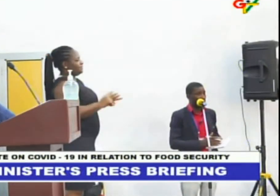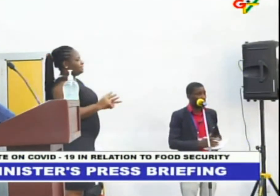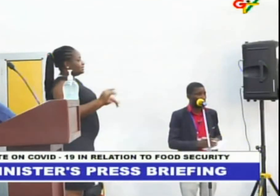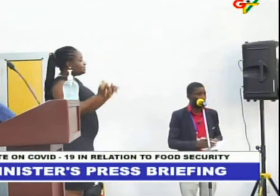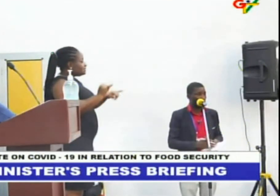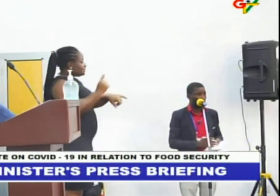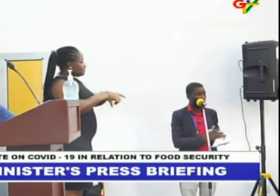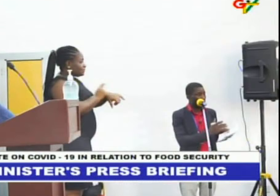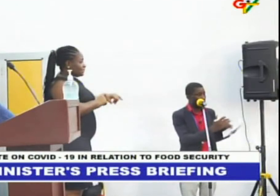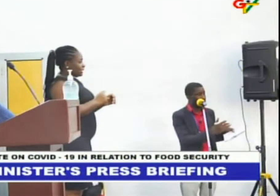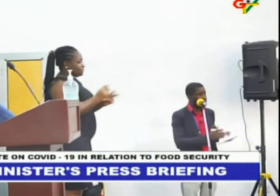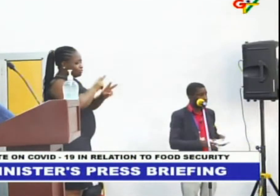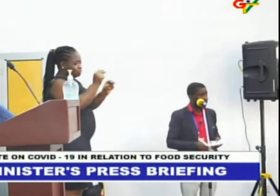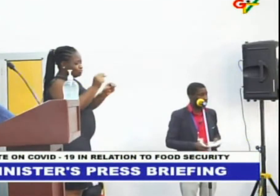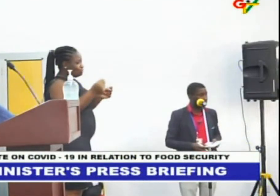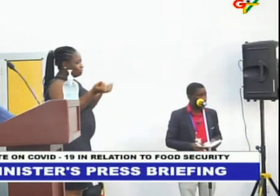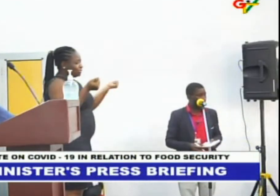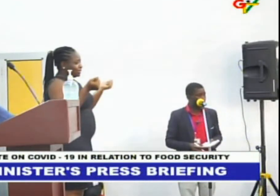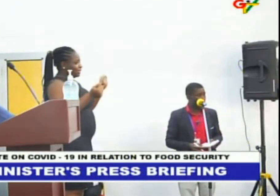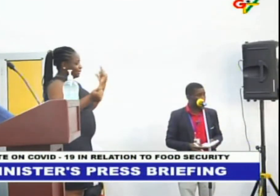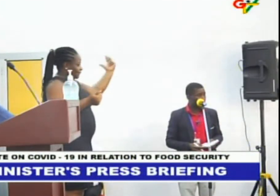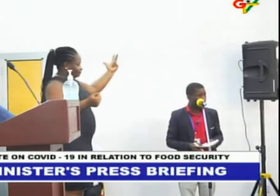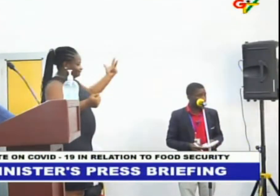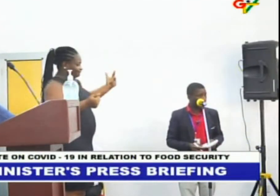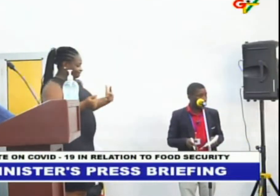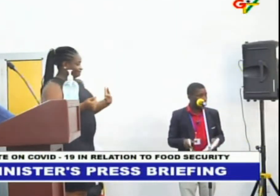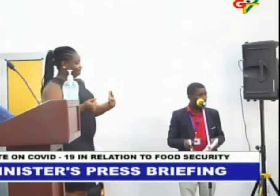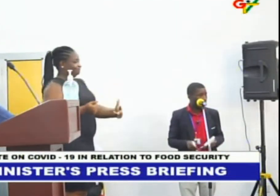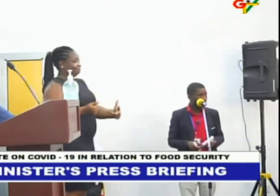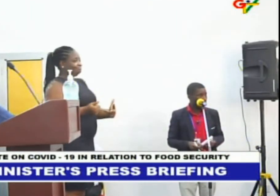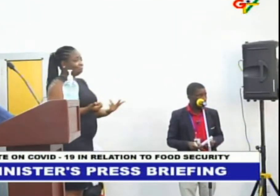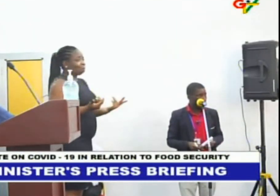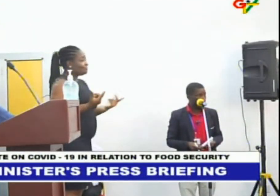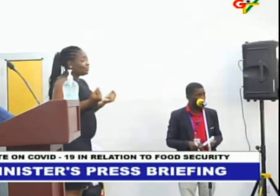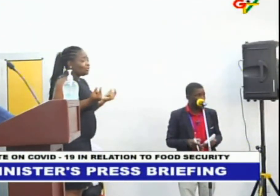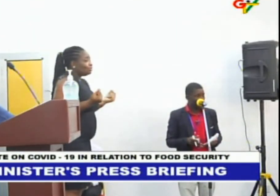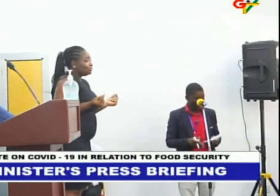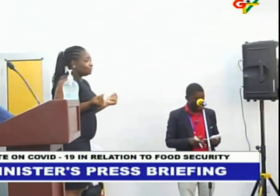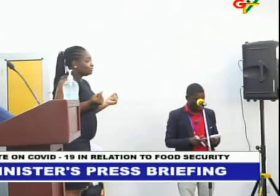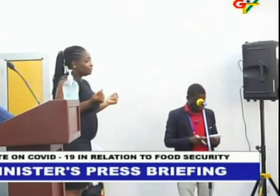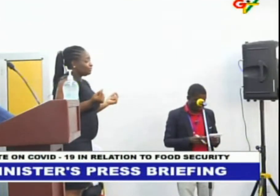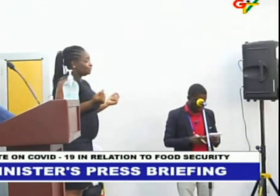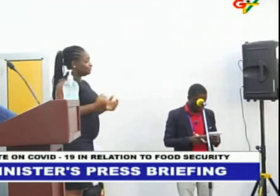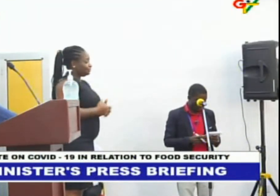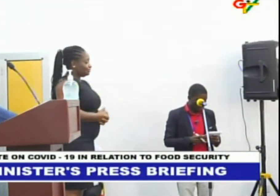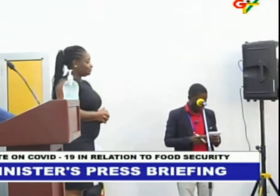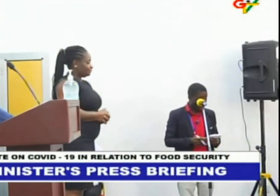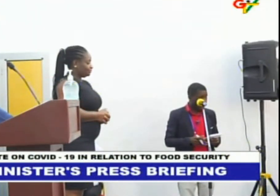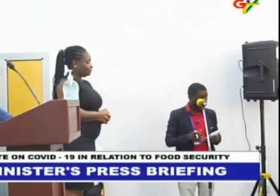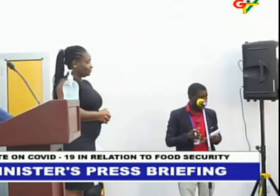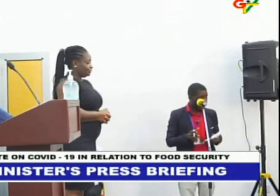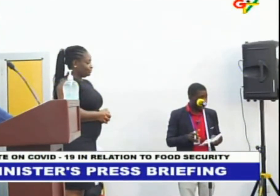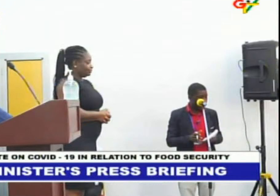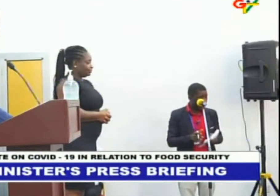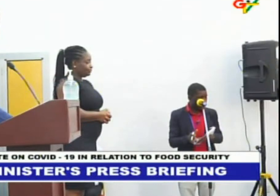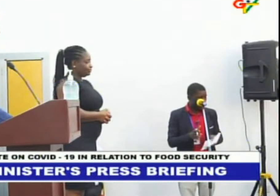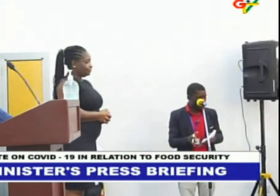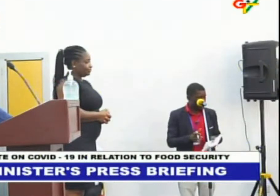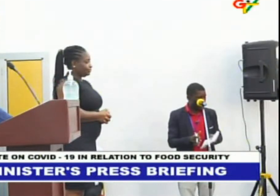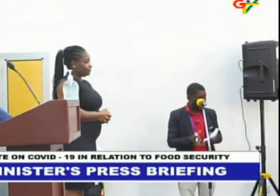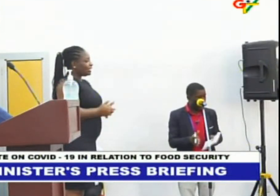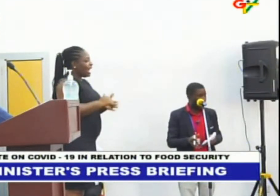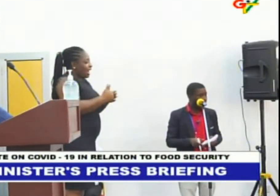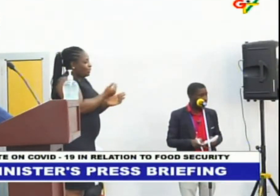so e o mo ntimi mfa ka ntimi mfa ma kumu ntia no so na me bisa se ehun se